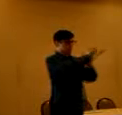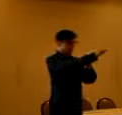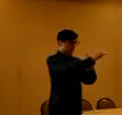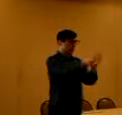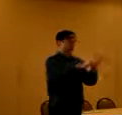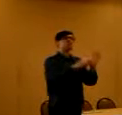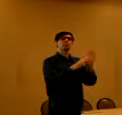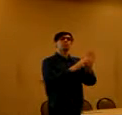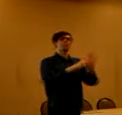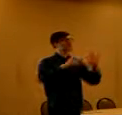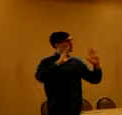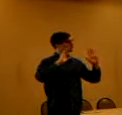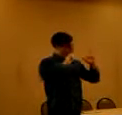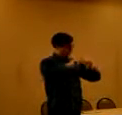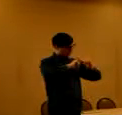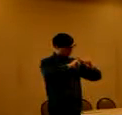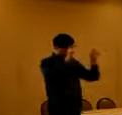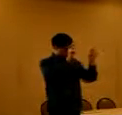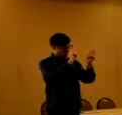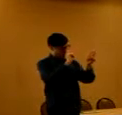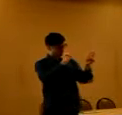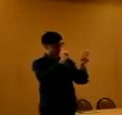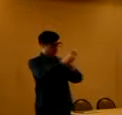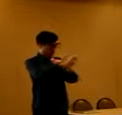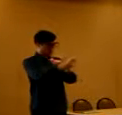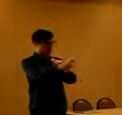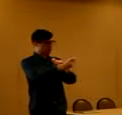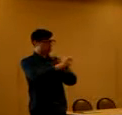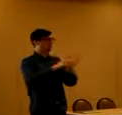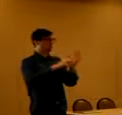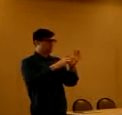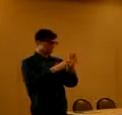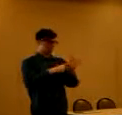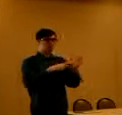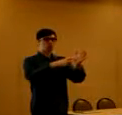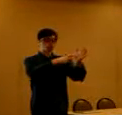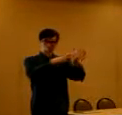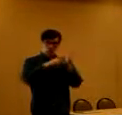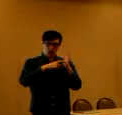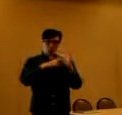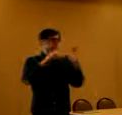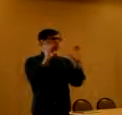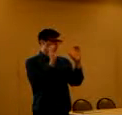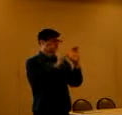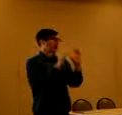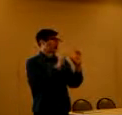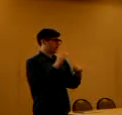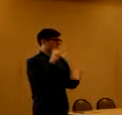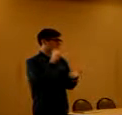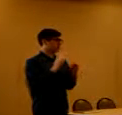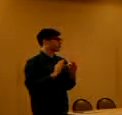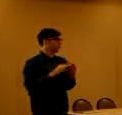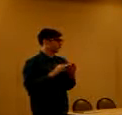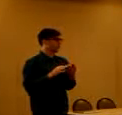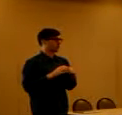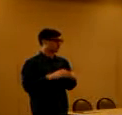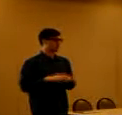If the law passes, then things will change. They'll require certification for